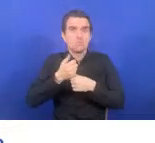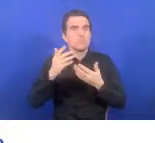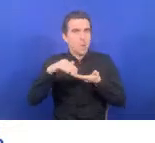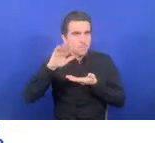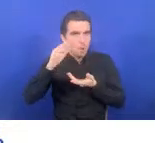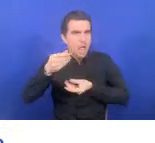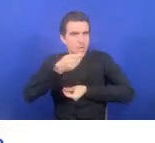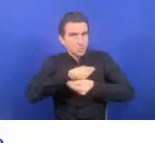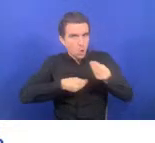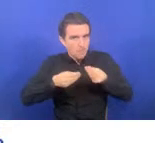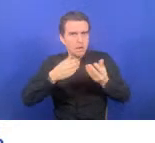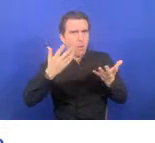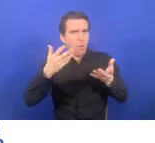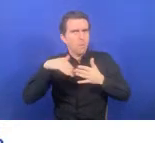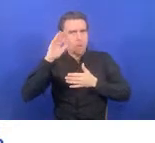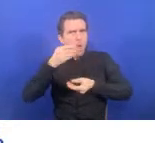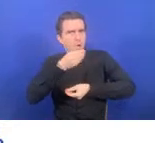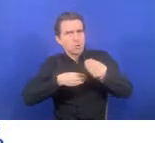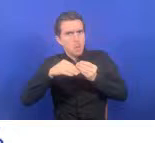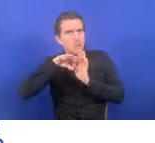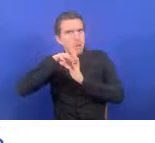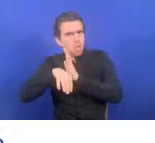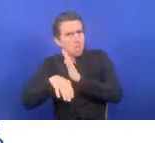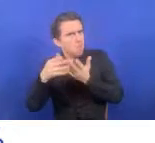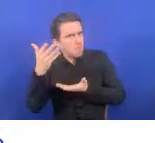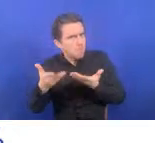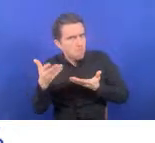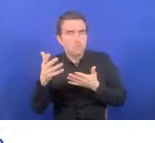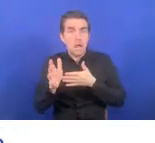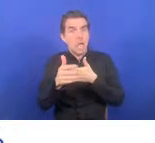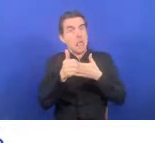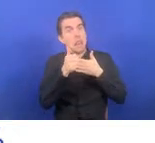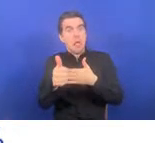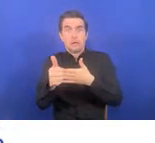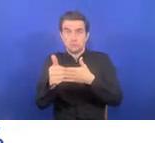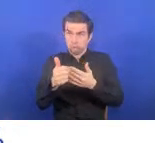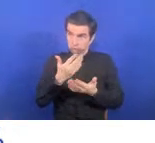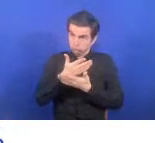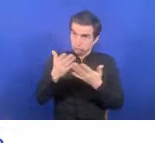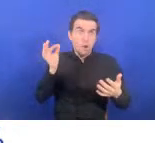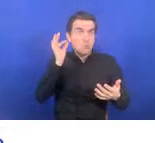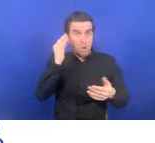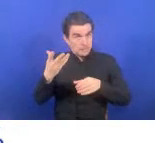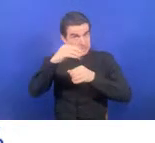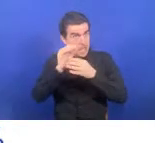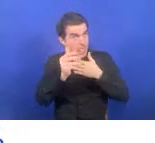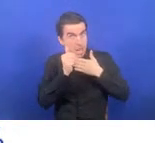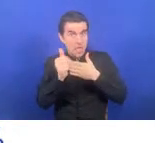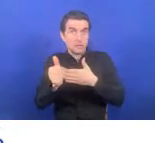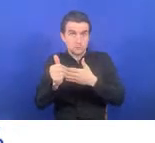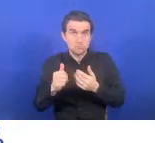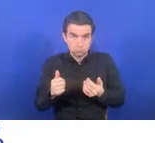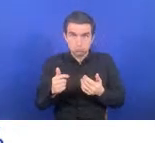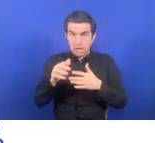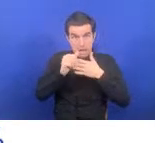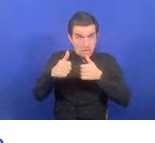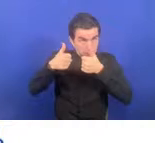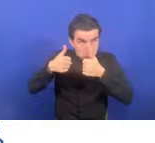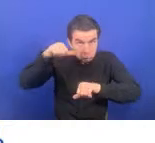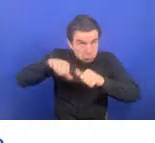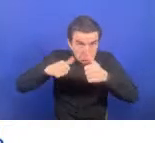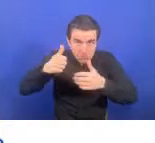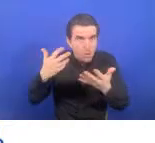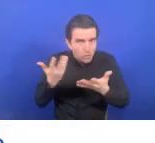How are they contributing to decision making? What goes on in the meetings when decisions are made? Do women speak? Thanks, May, for bringing up